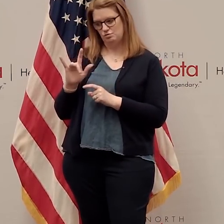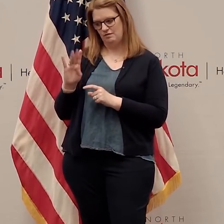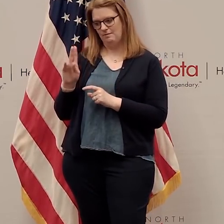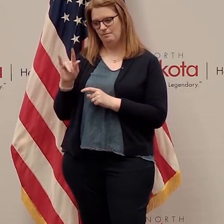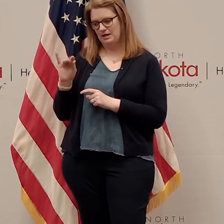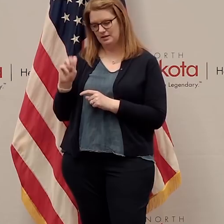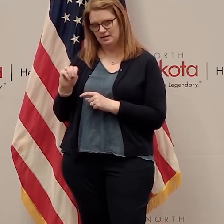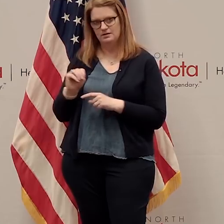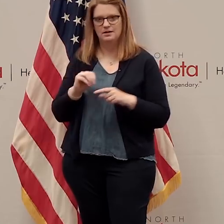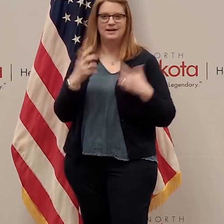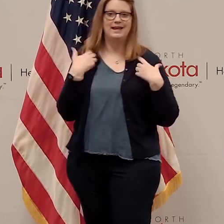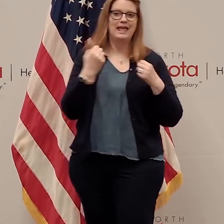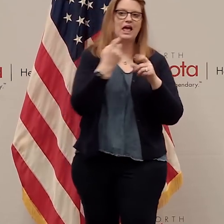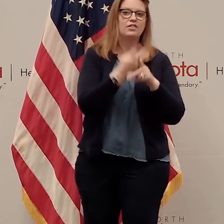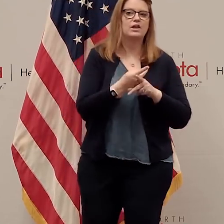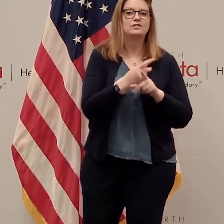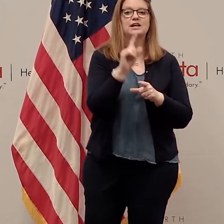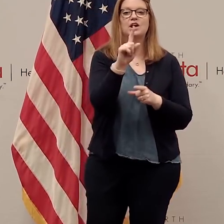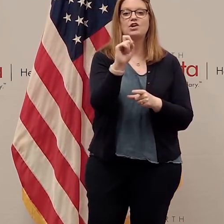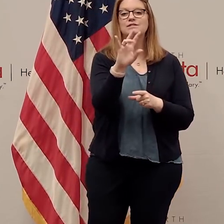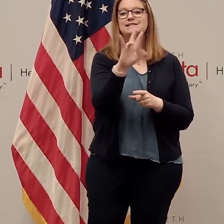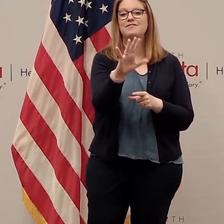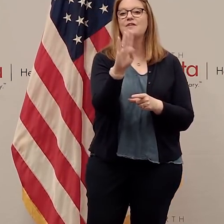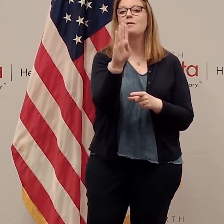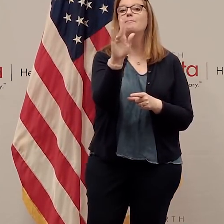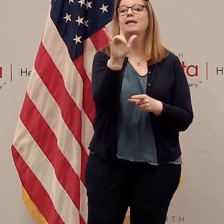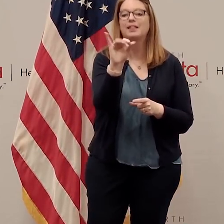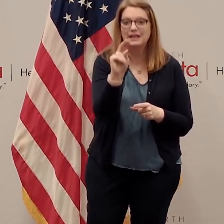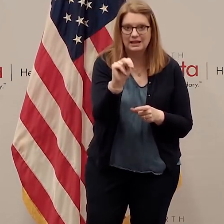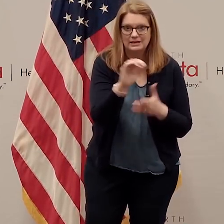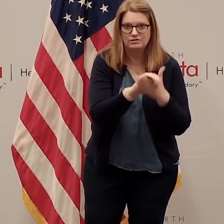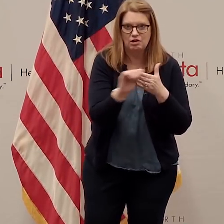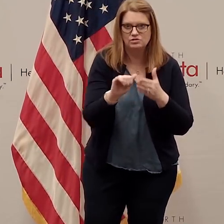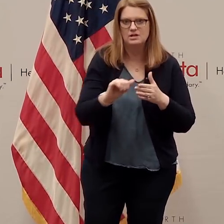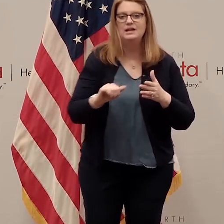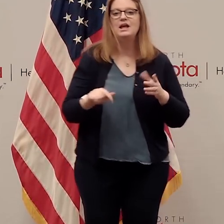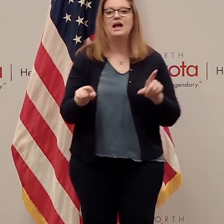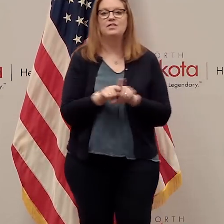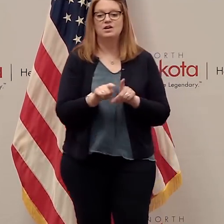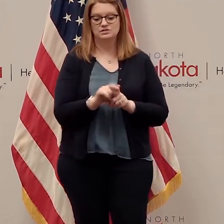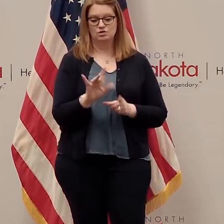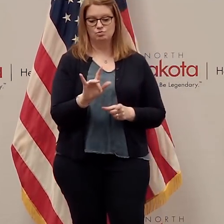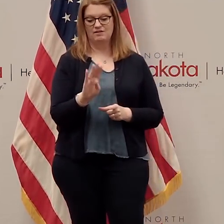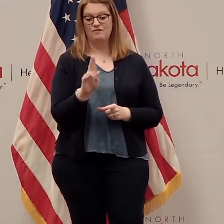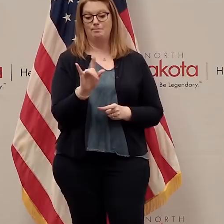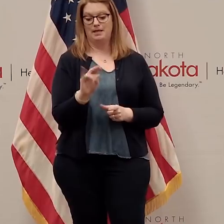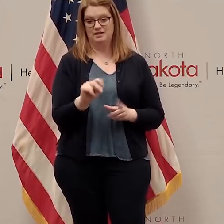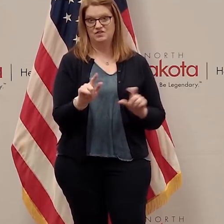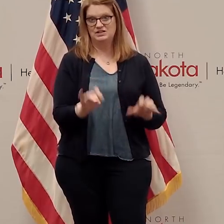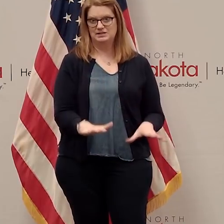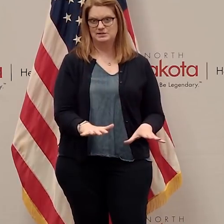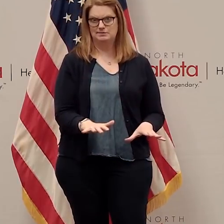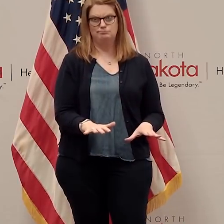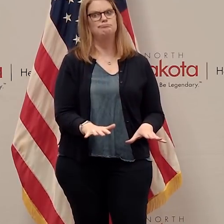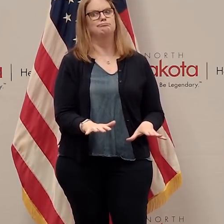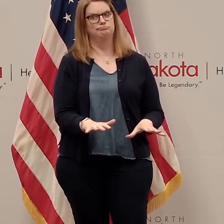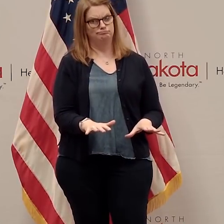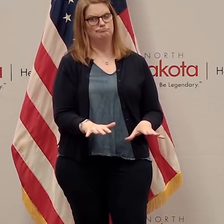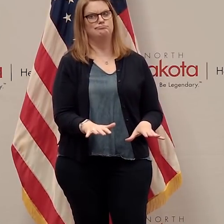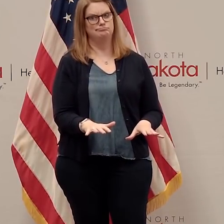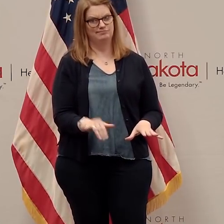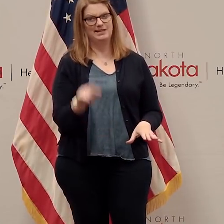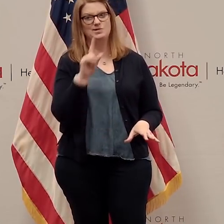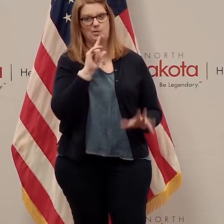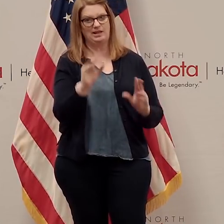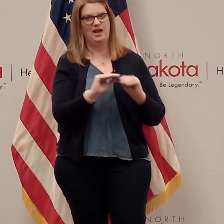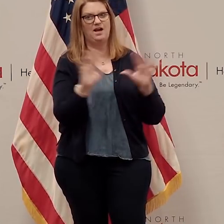Healthcare is getting $175 billion, and then another $25 billion for testing. I mean, the answer, it's a pretty clear signal, which